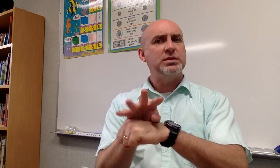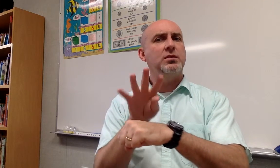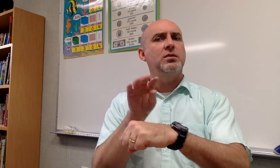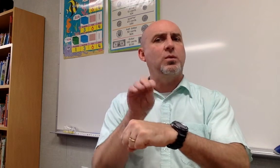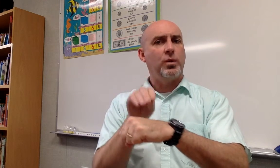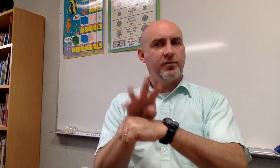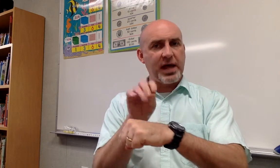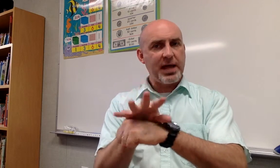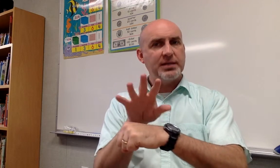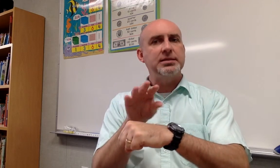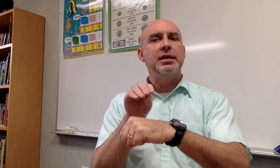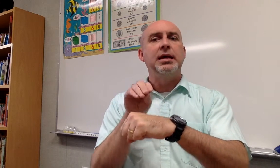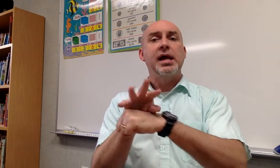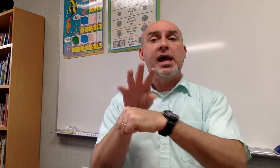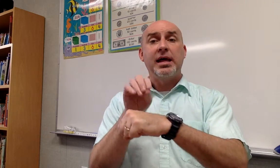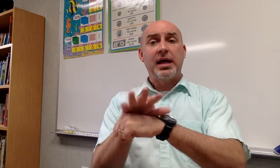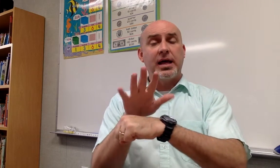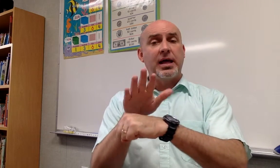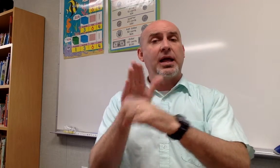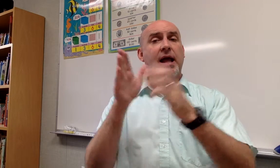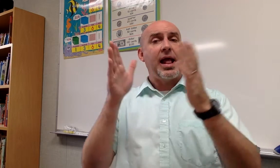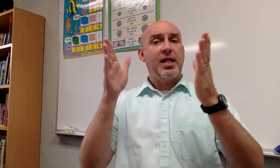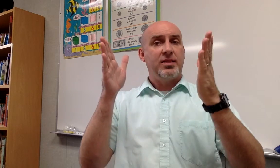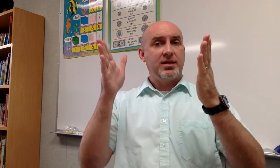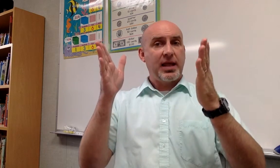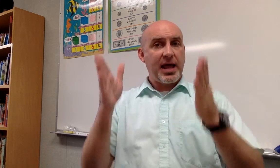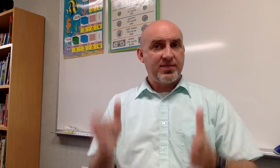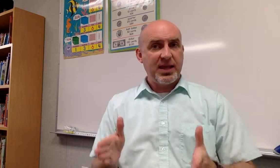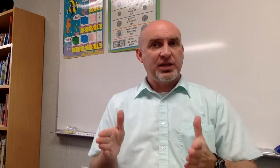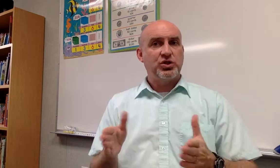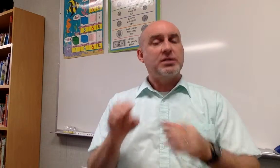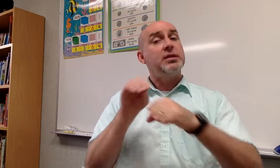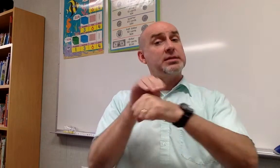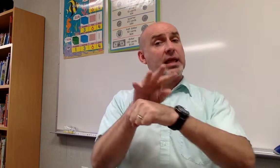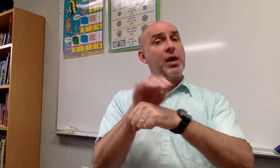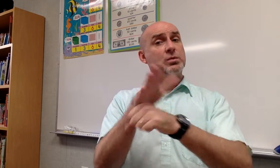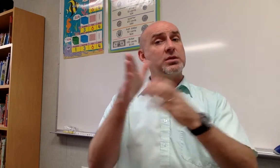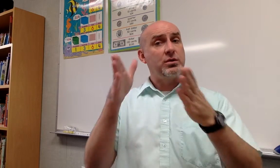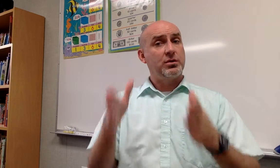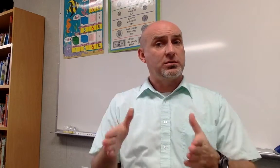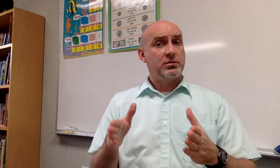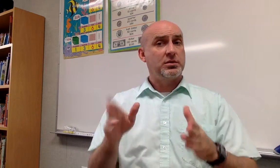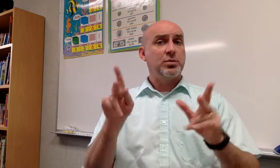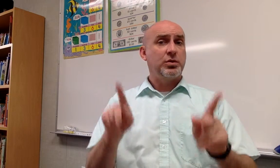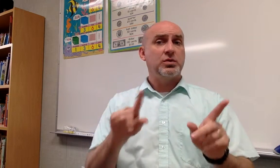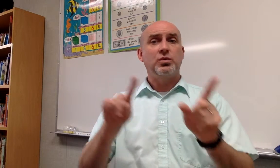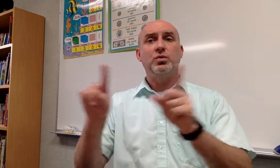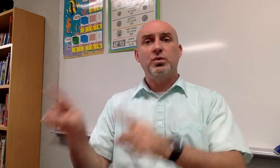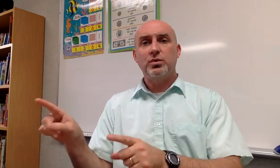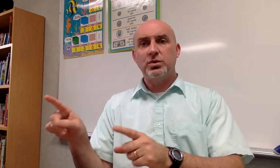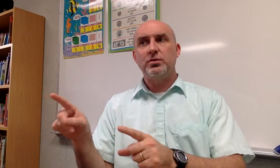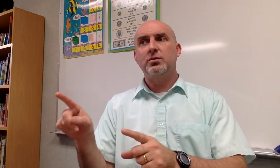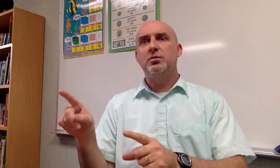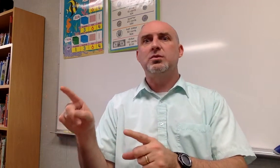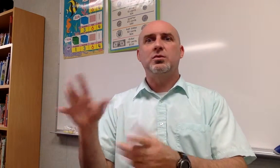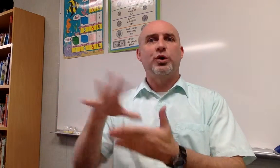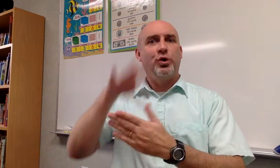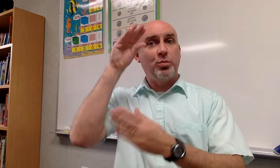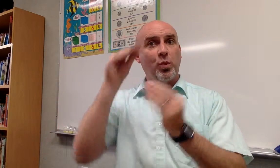counsel or advise. And then add the agent. That's a counselor. It's a person who you go to learn more